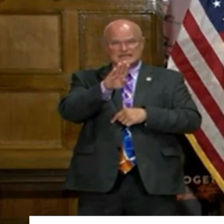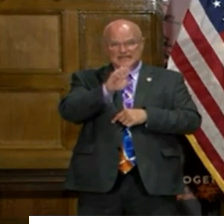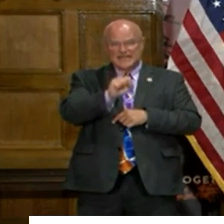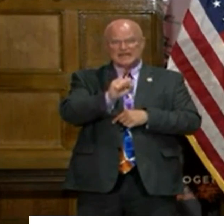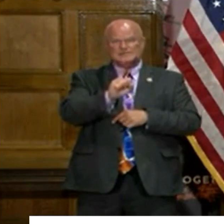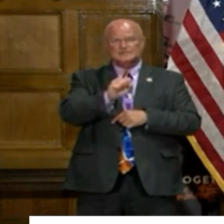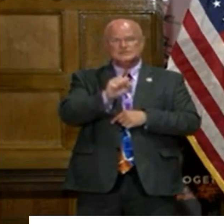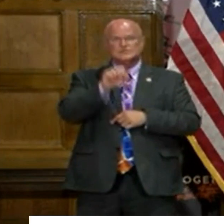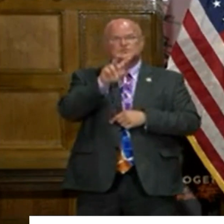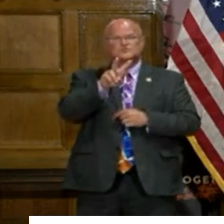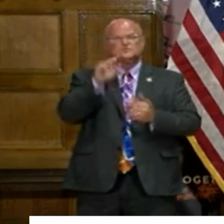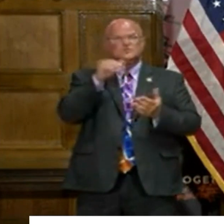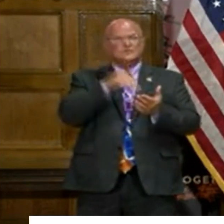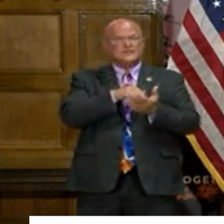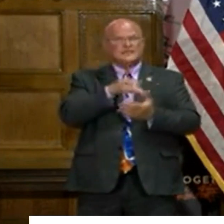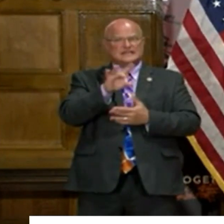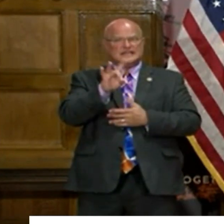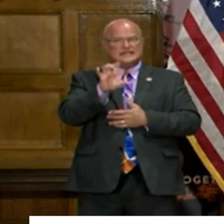institutions was